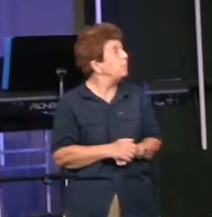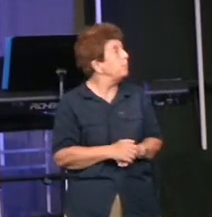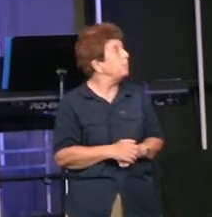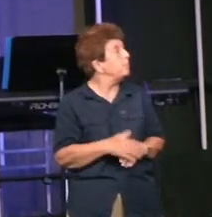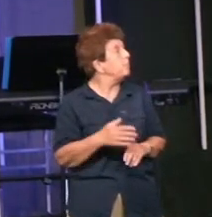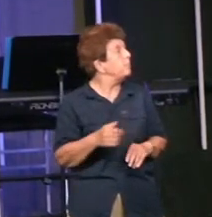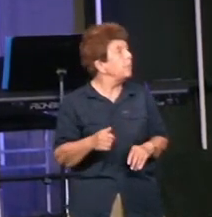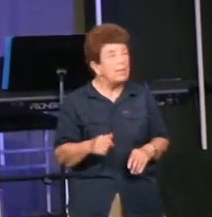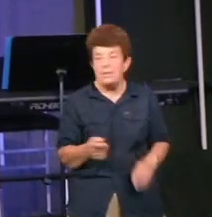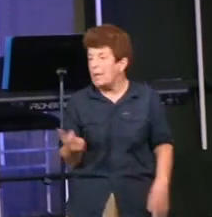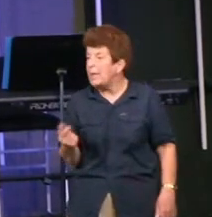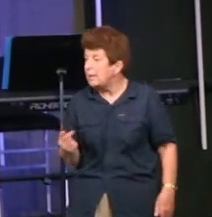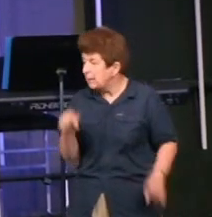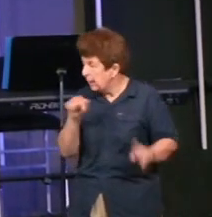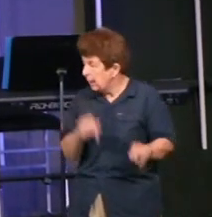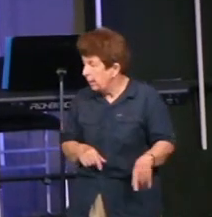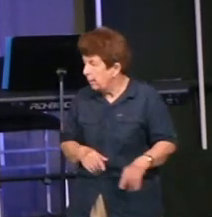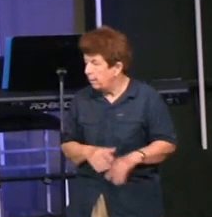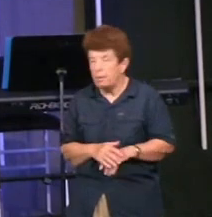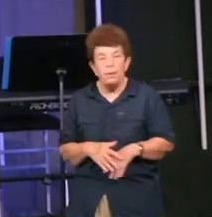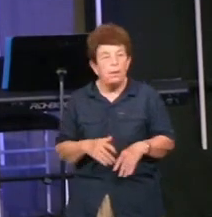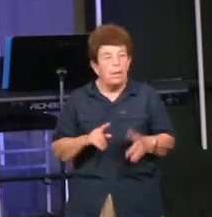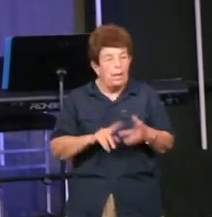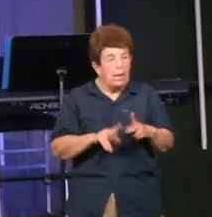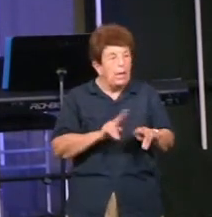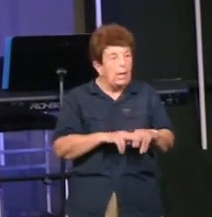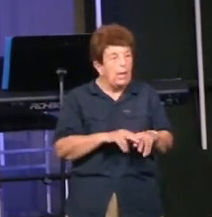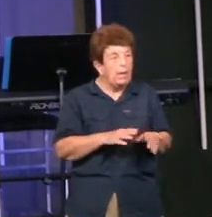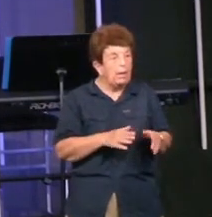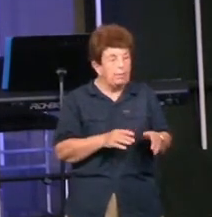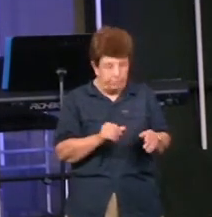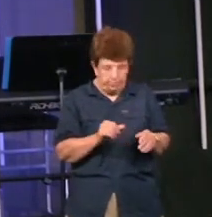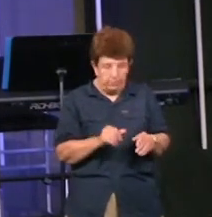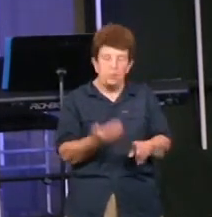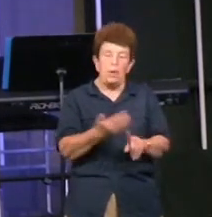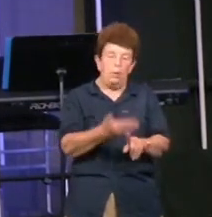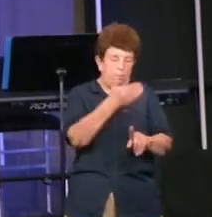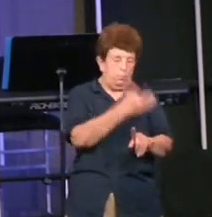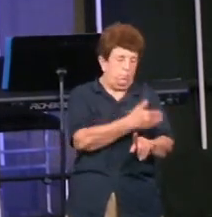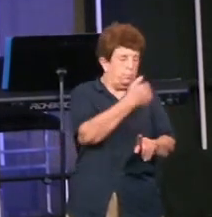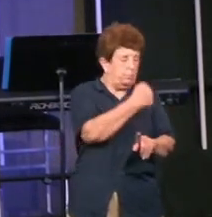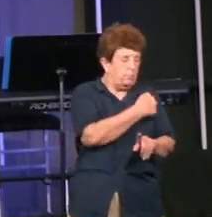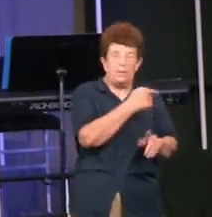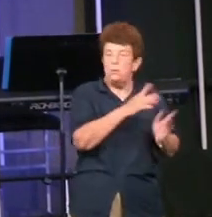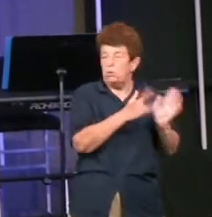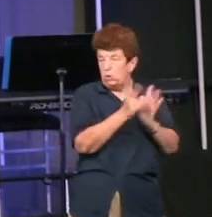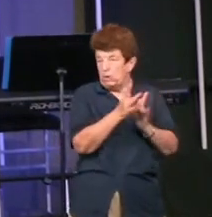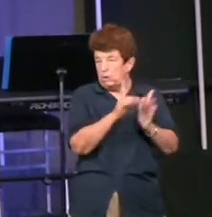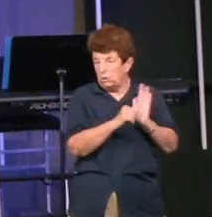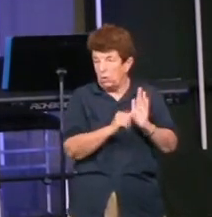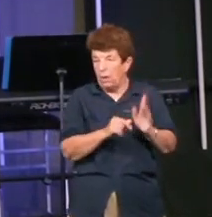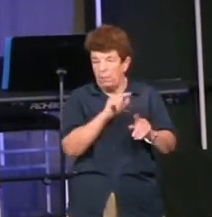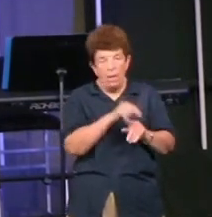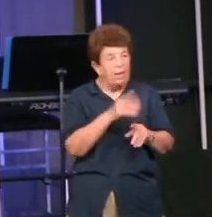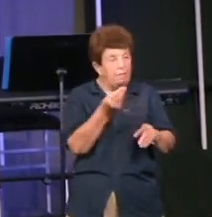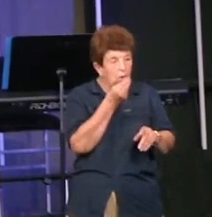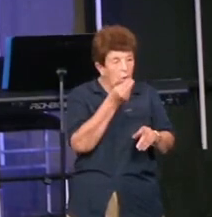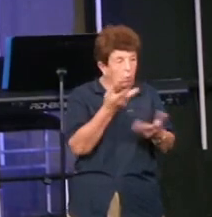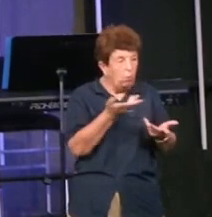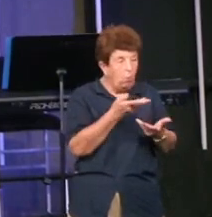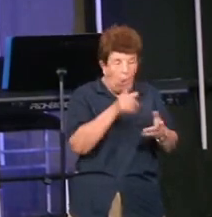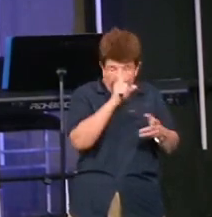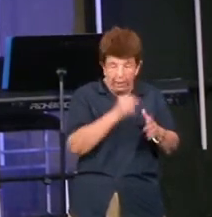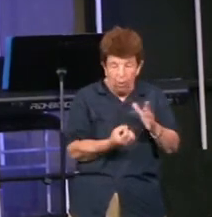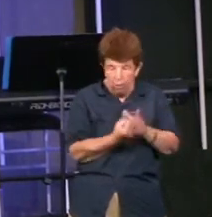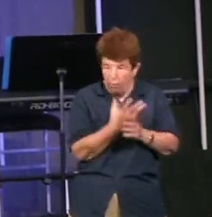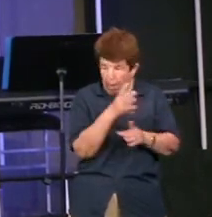We've got it easily. But if we were to transport back to Jesus' time, then their food came from what they were able